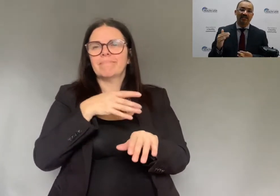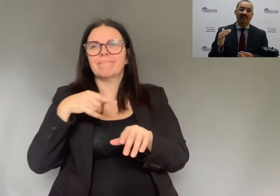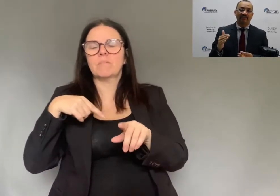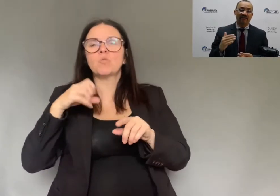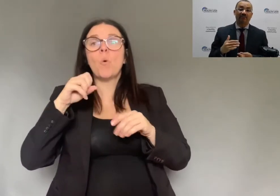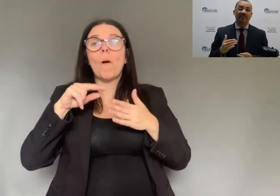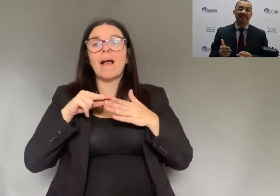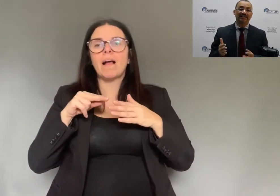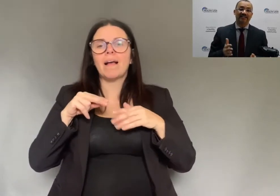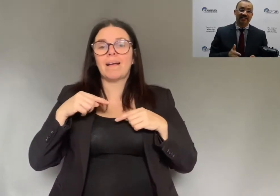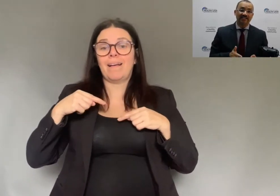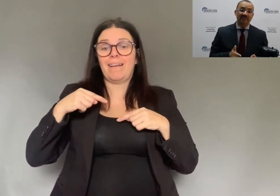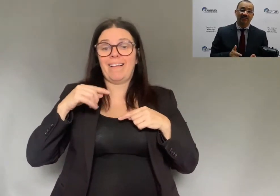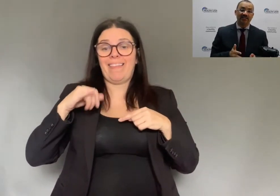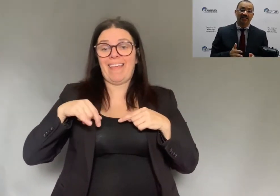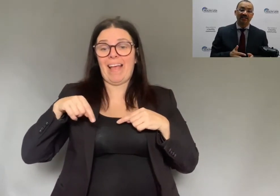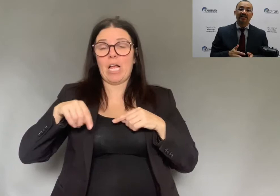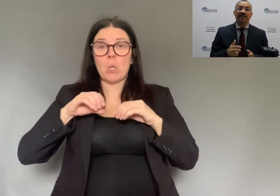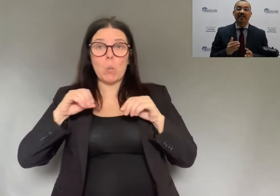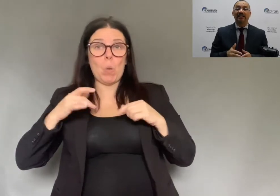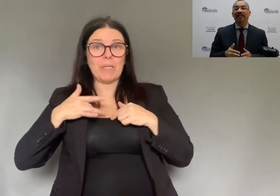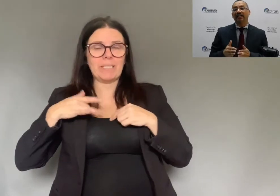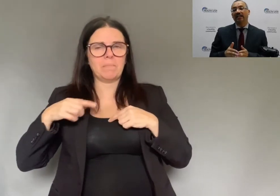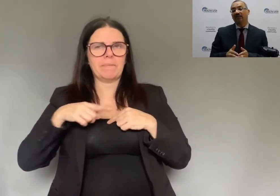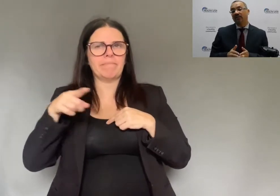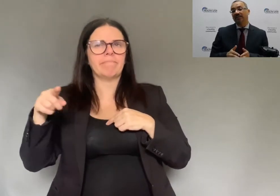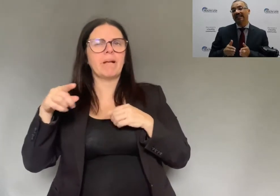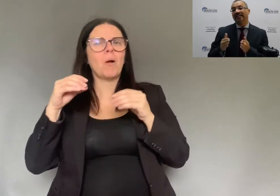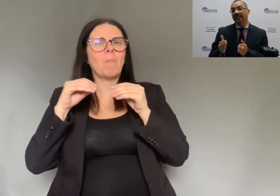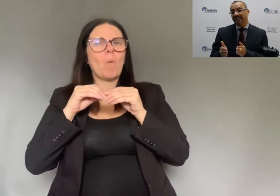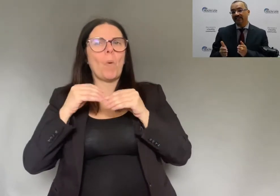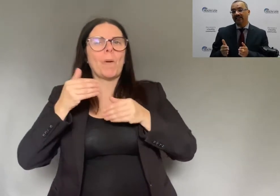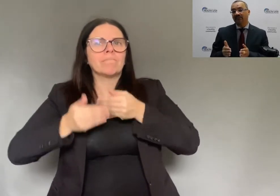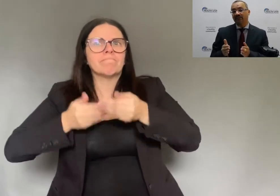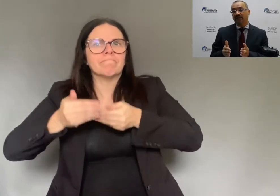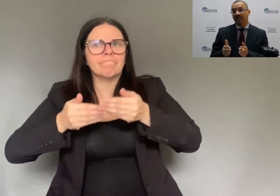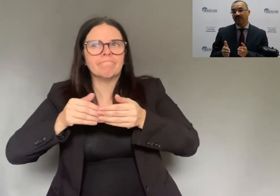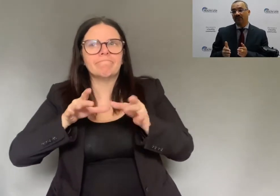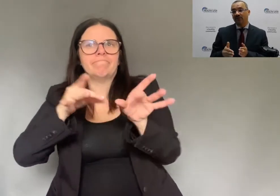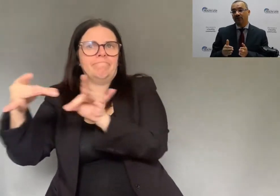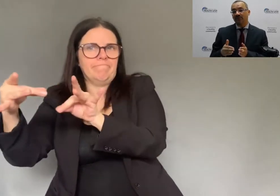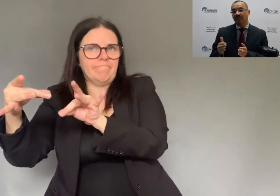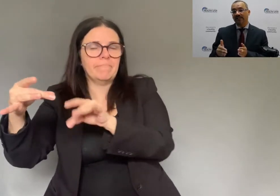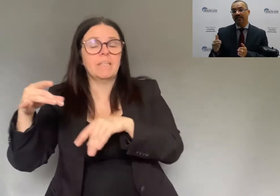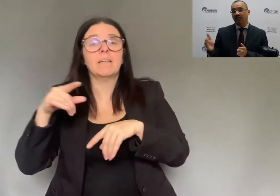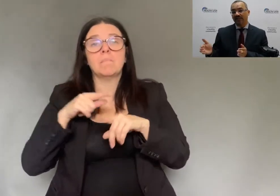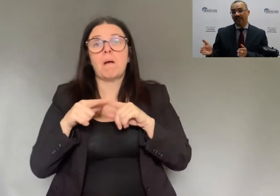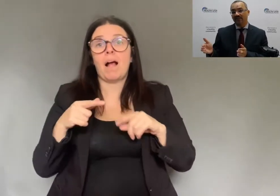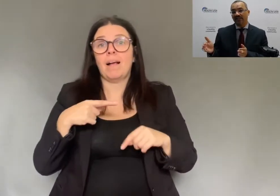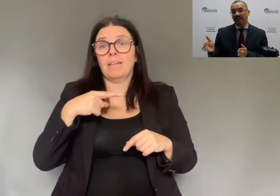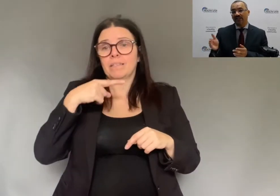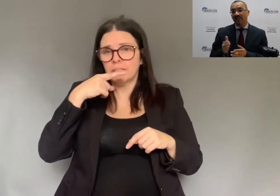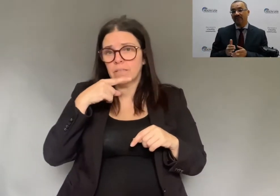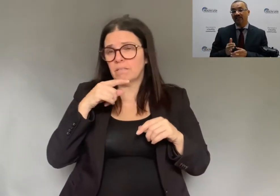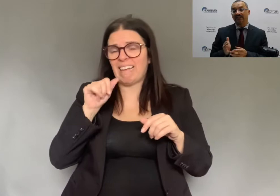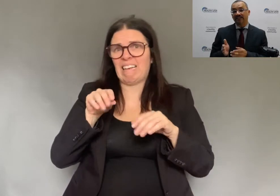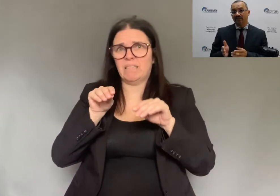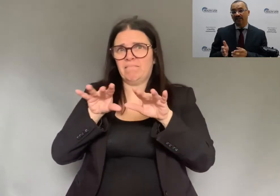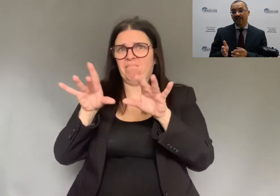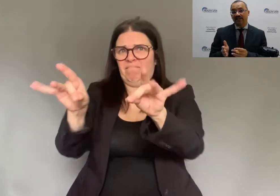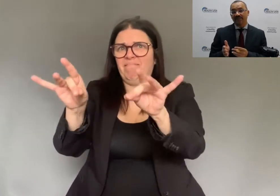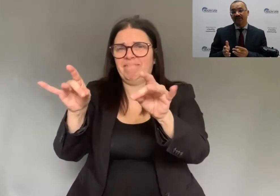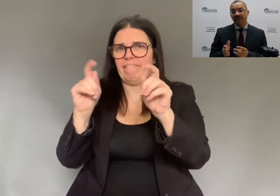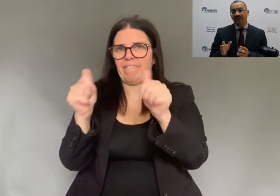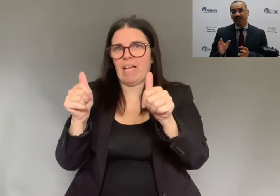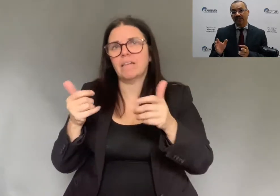happen. If a person is asymptomatic, it would be less a step for someone to spread and transmit it if they are